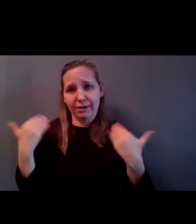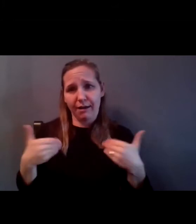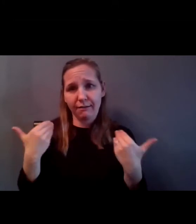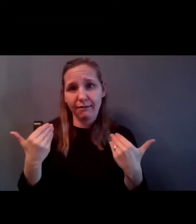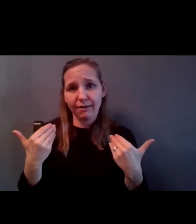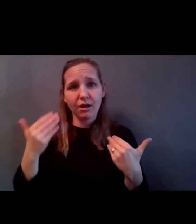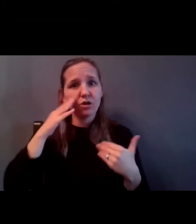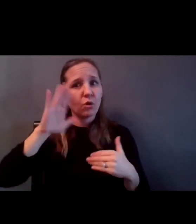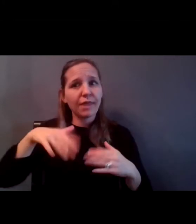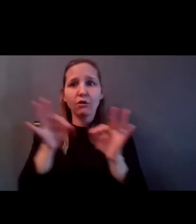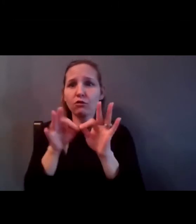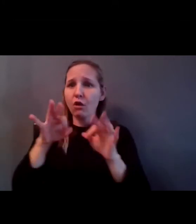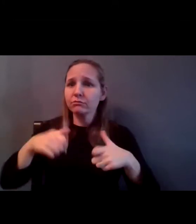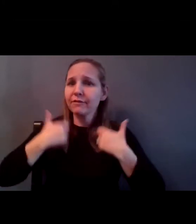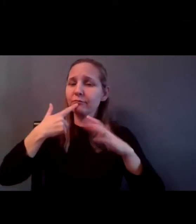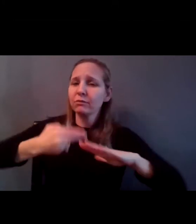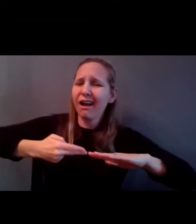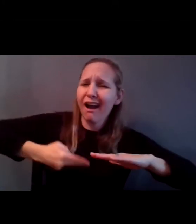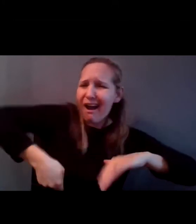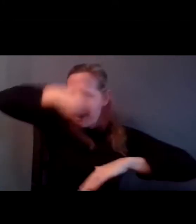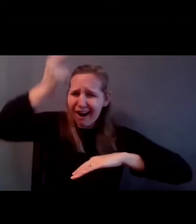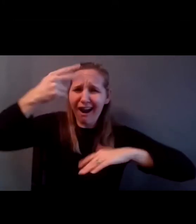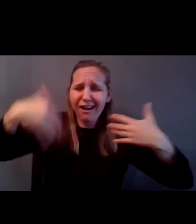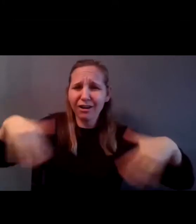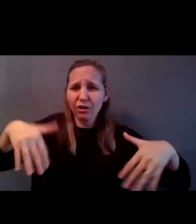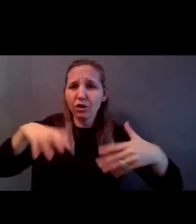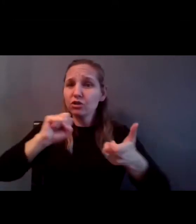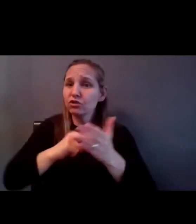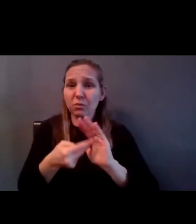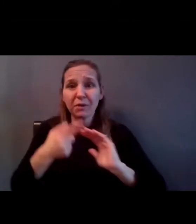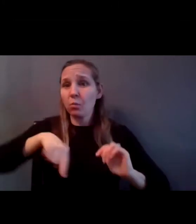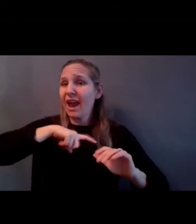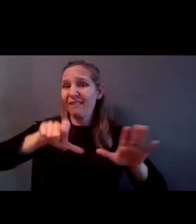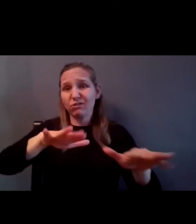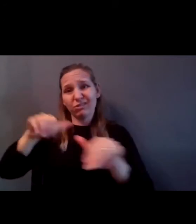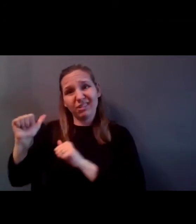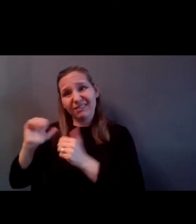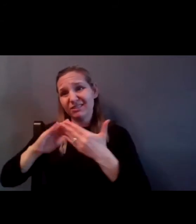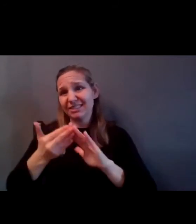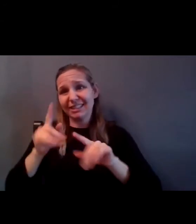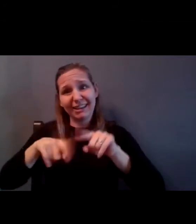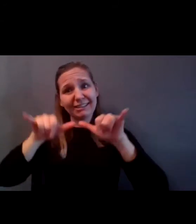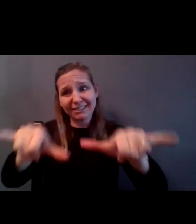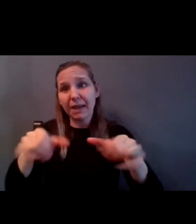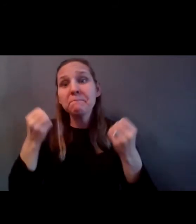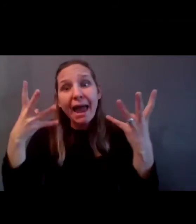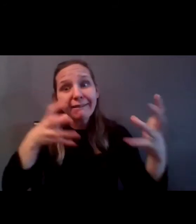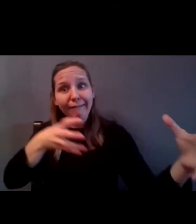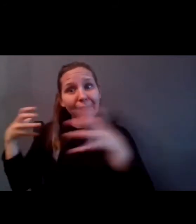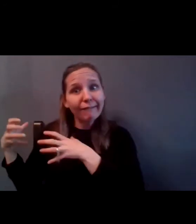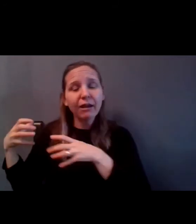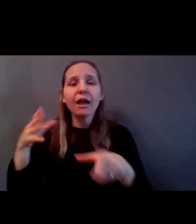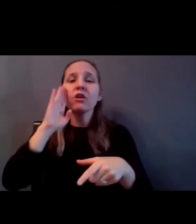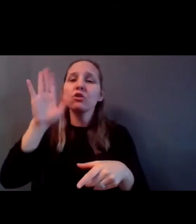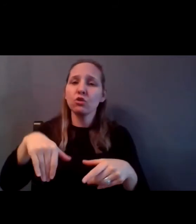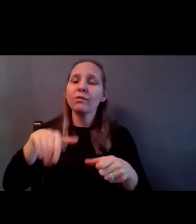astronomically high cost of living, which is forcing us in droves to leave the city altogether. At the peak of job losses during COVID-19,